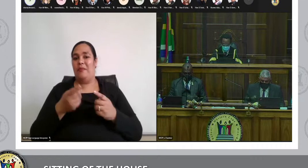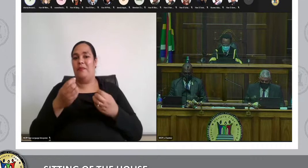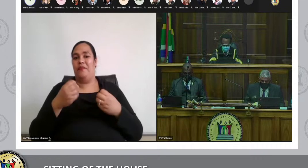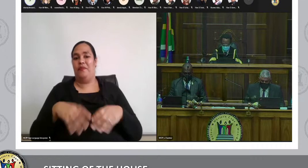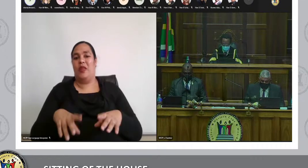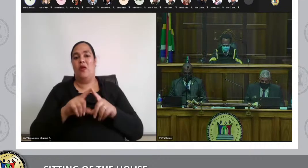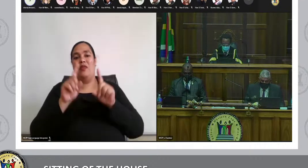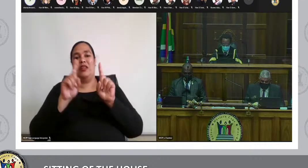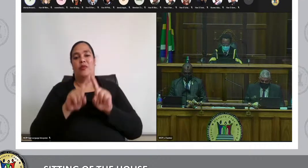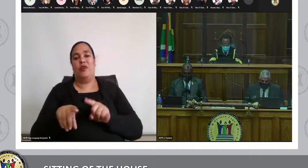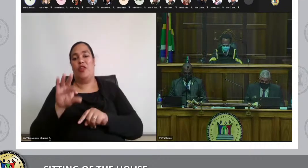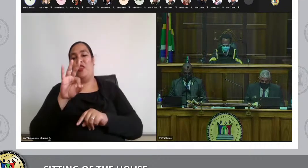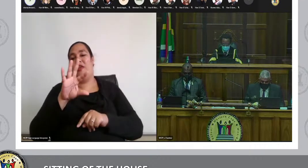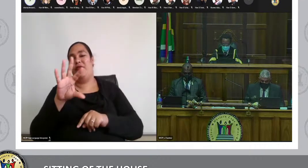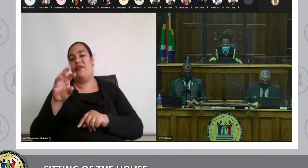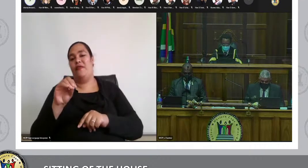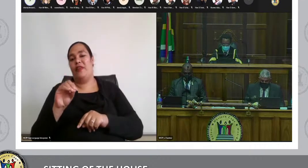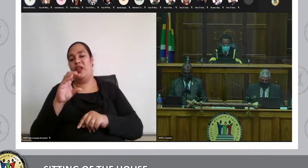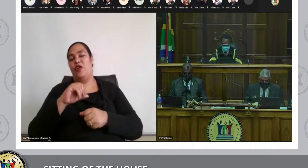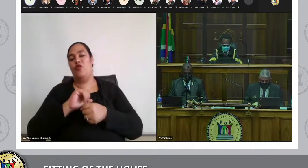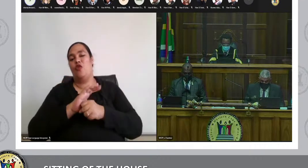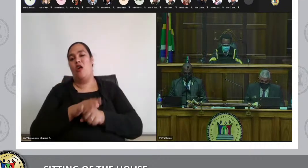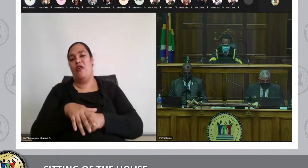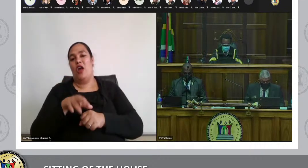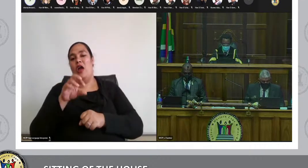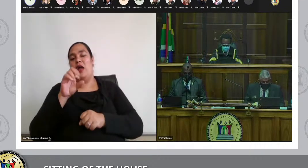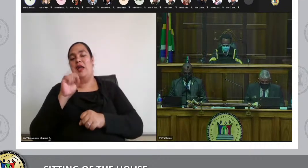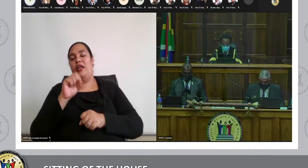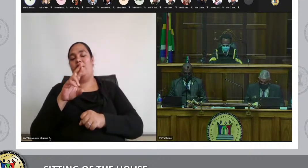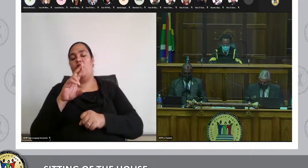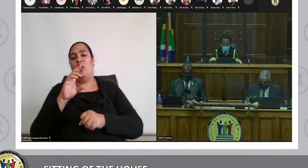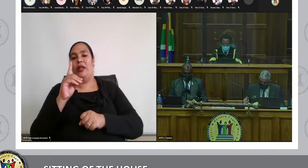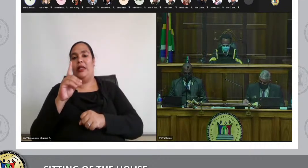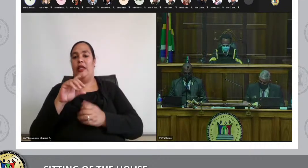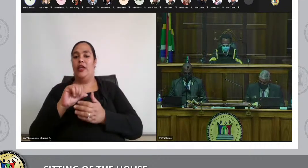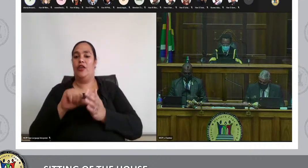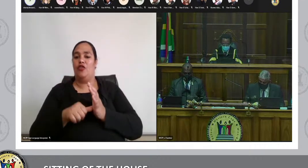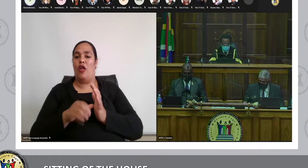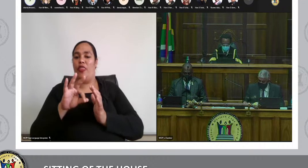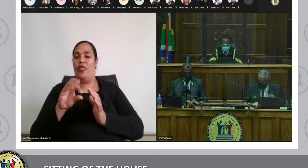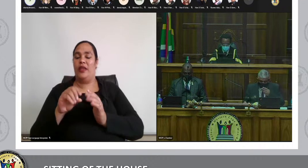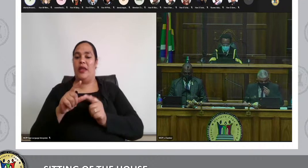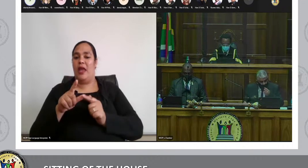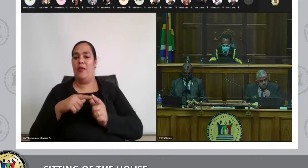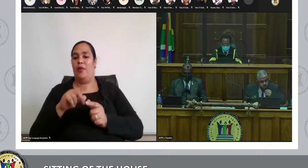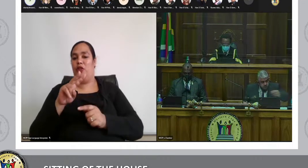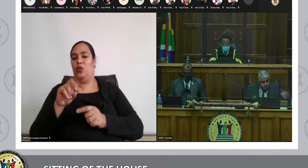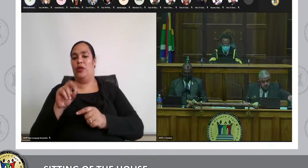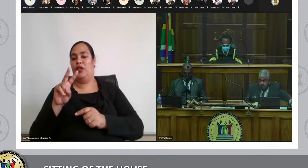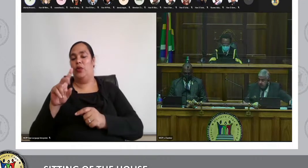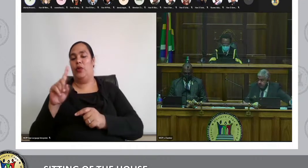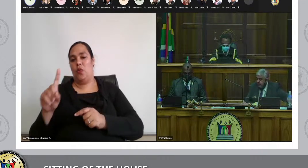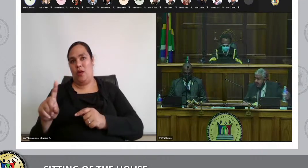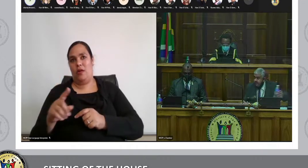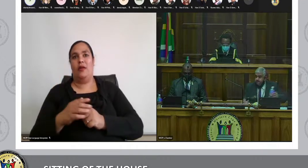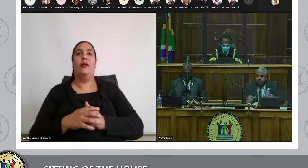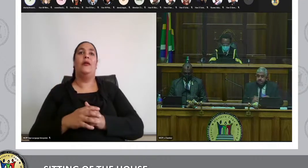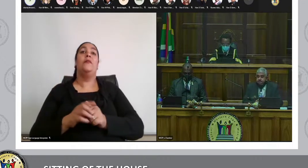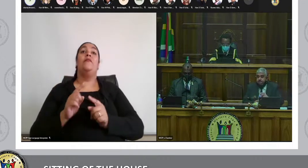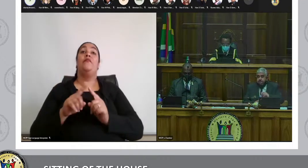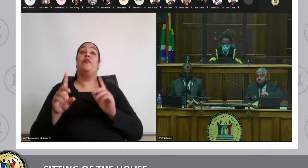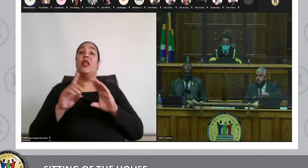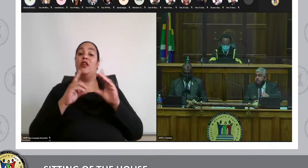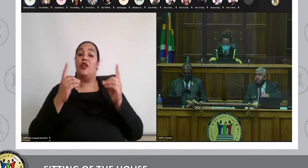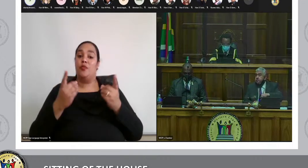special 350 COVID SRD grant on the 30th of April 2021. The